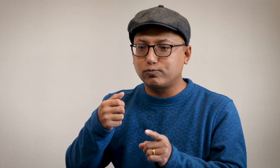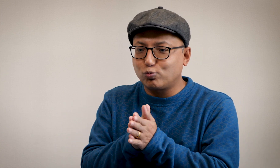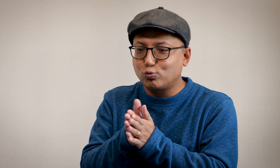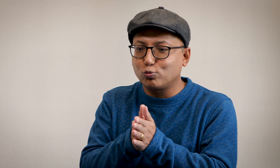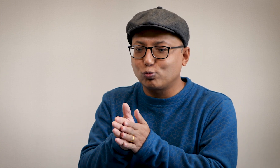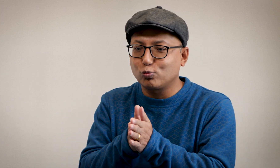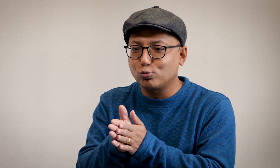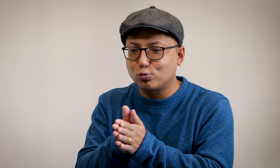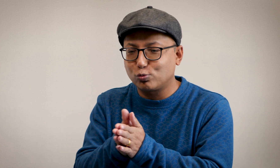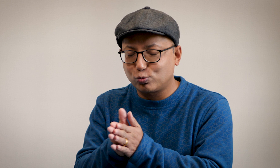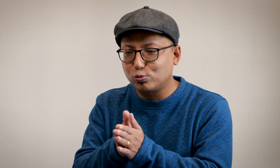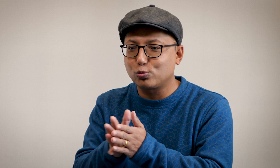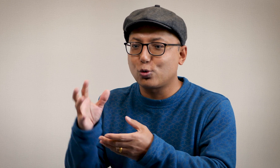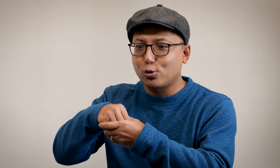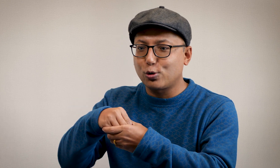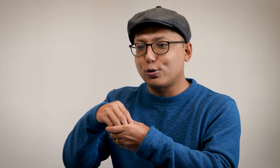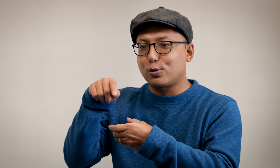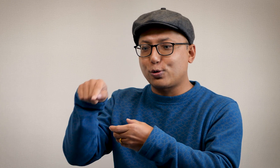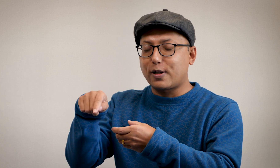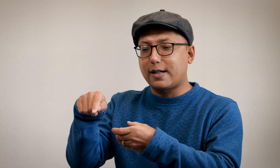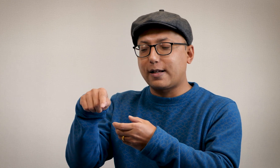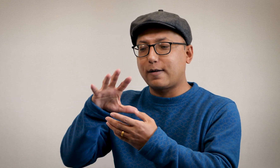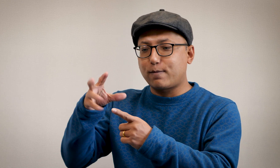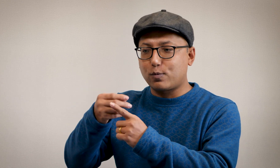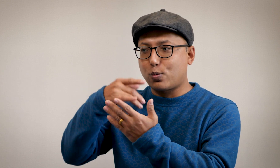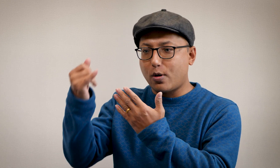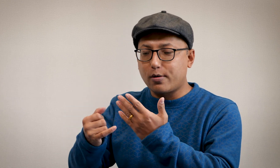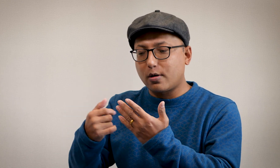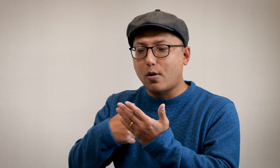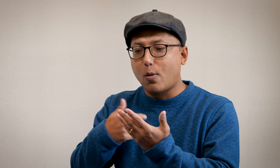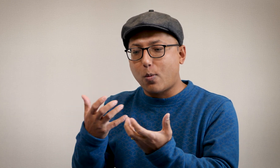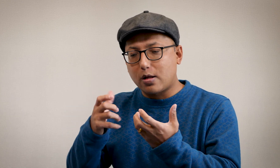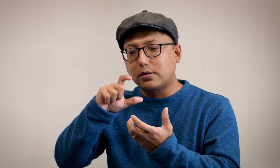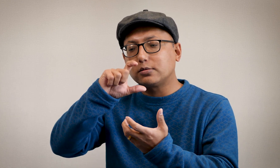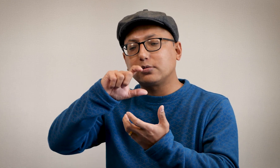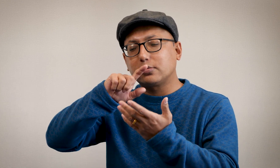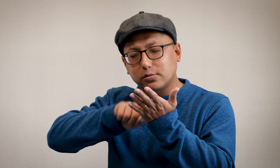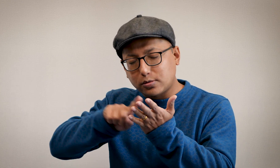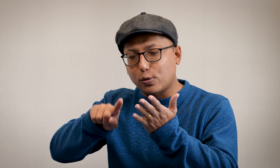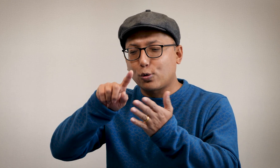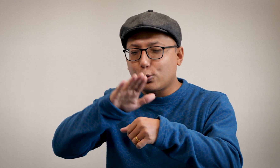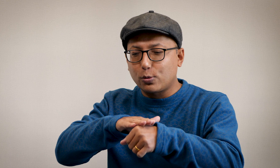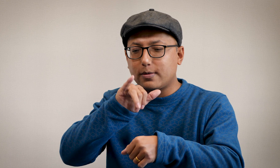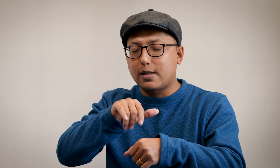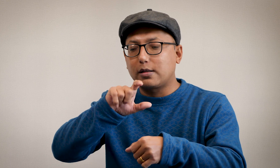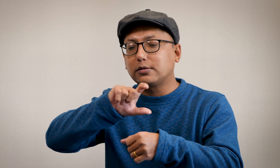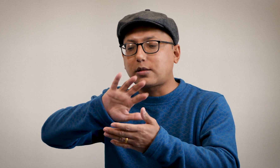So kind of studying morphology earlier in my research career has related to my work now with SignMorph. So now being